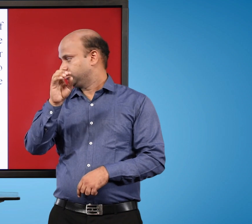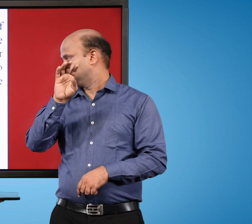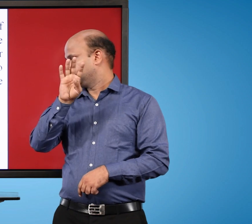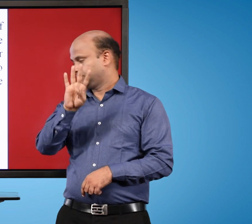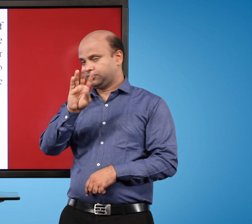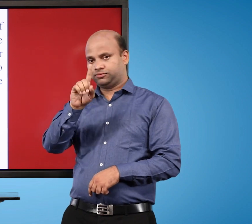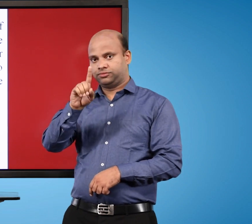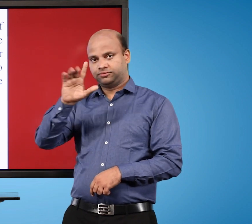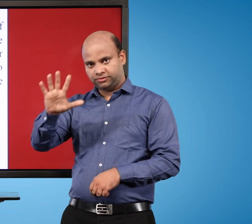9830415,